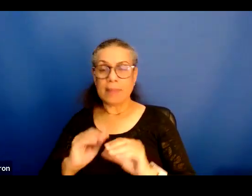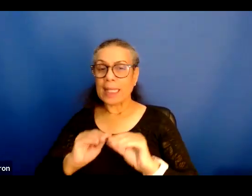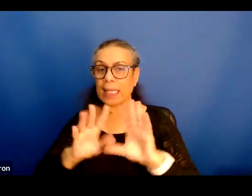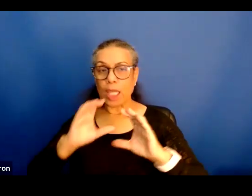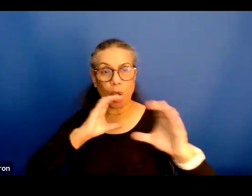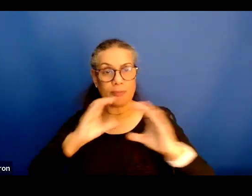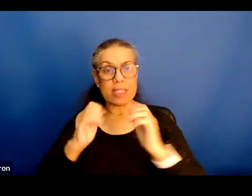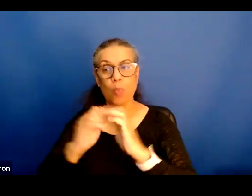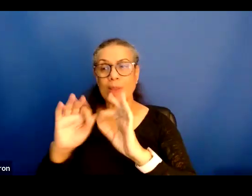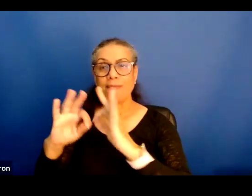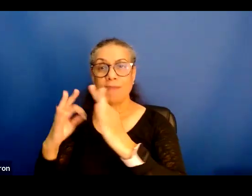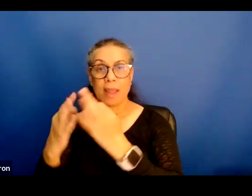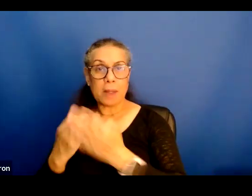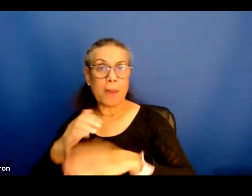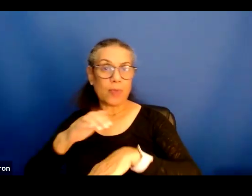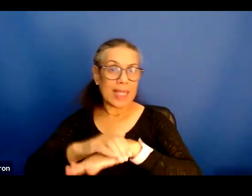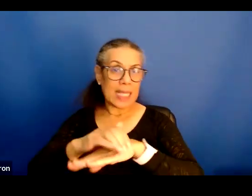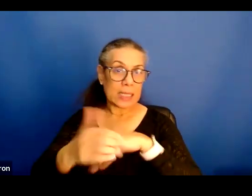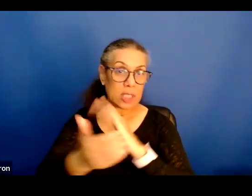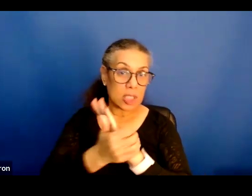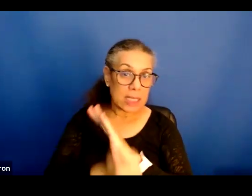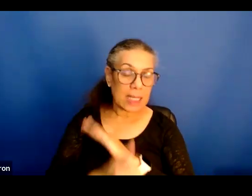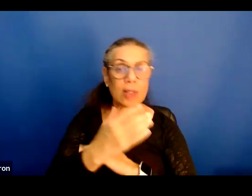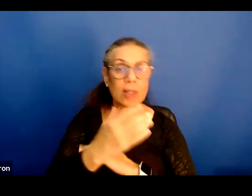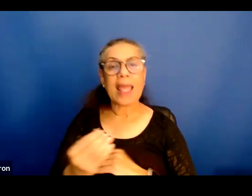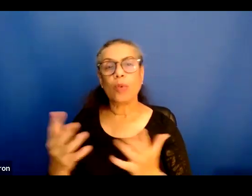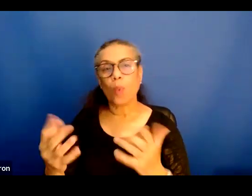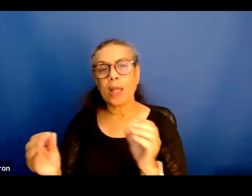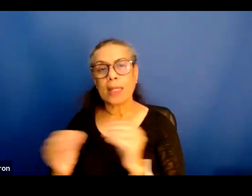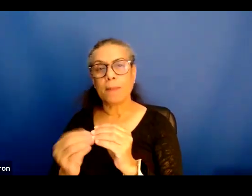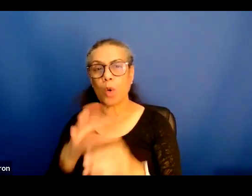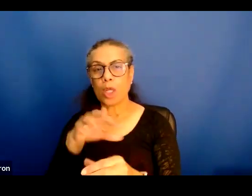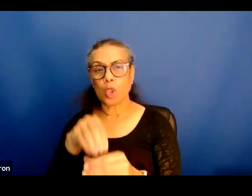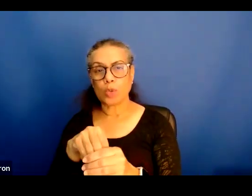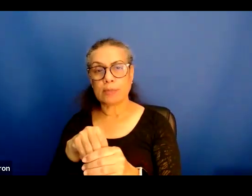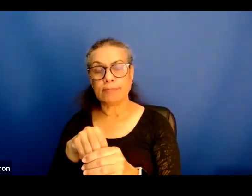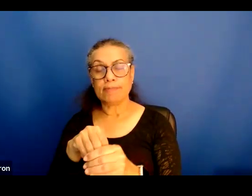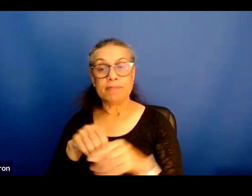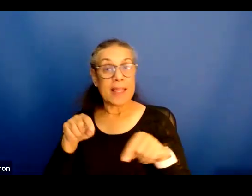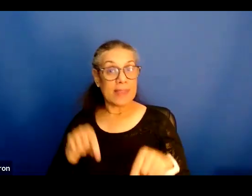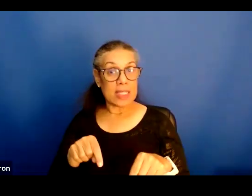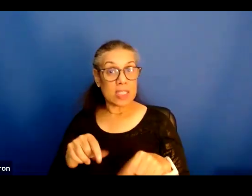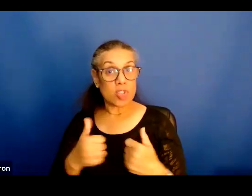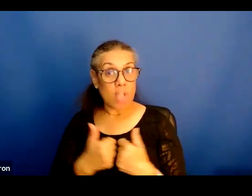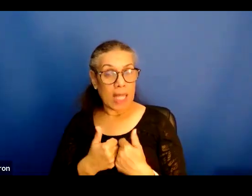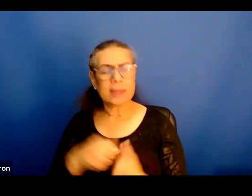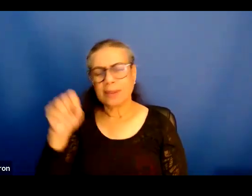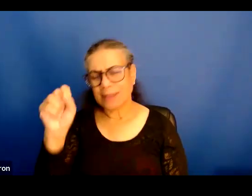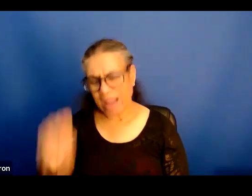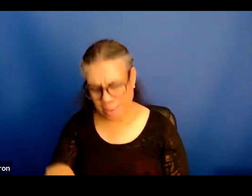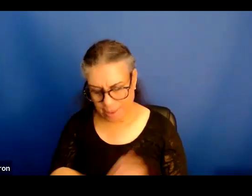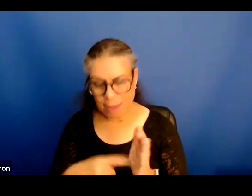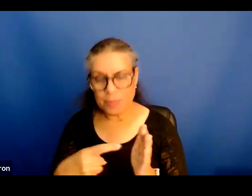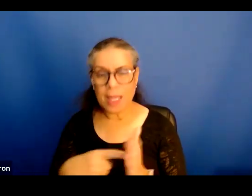conversations with families about English proficiency and the shift to inclusion. Our journey has not been without challenges. We